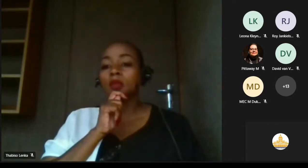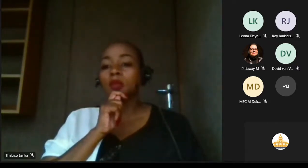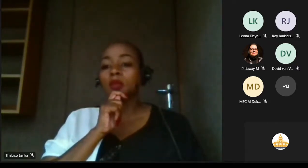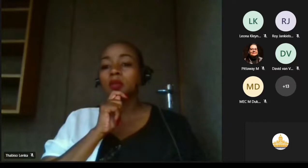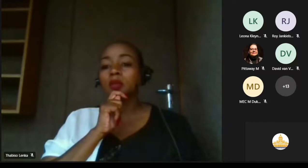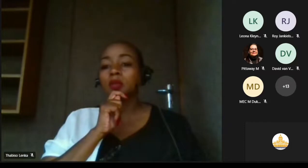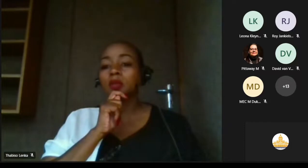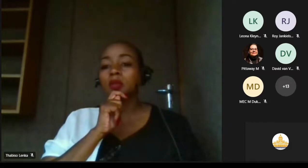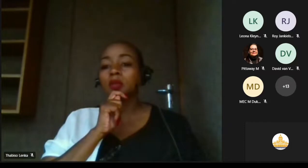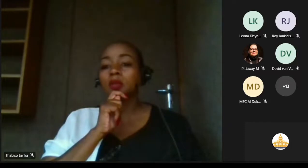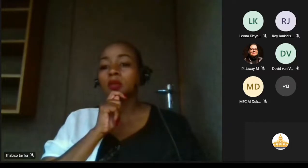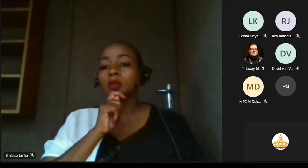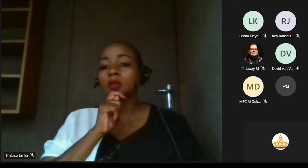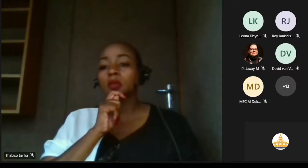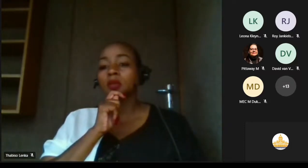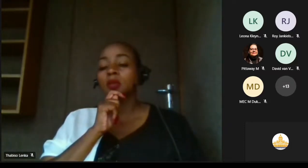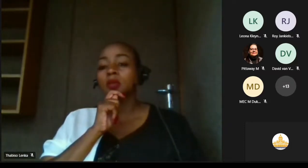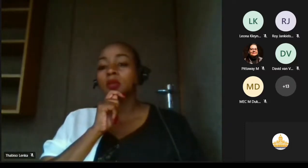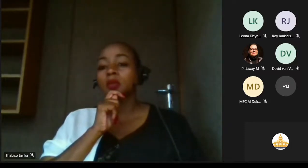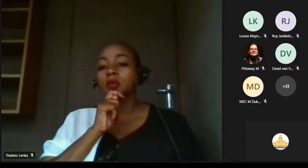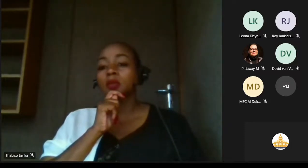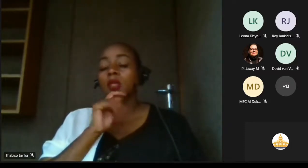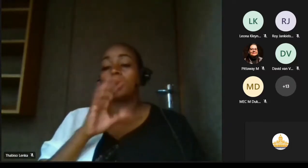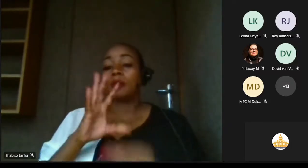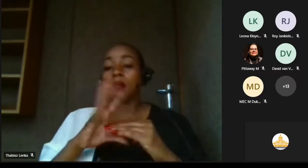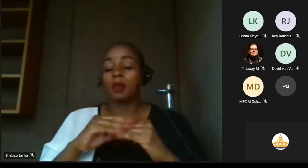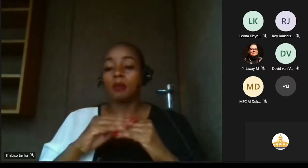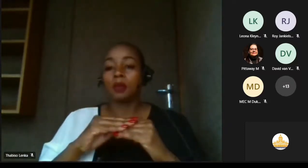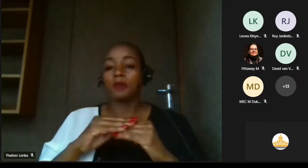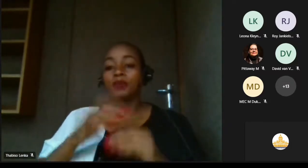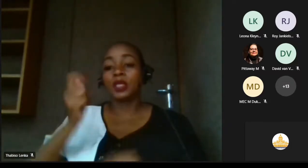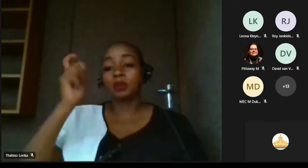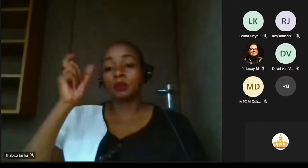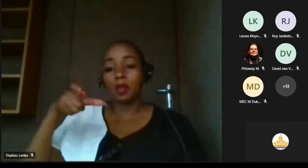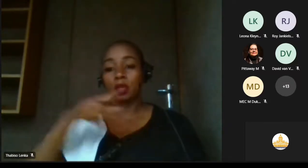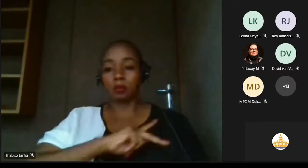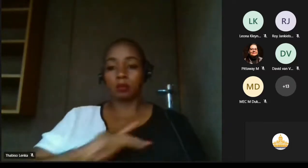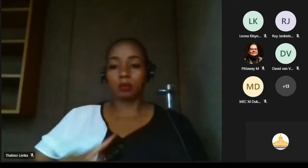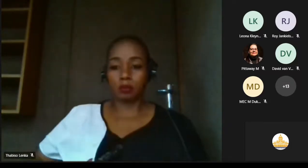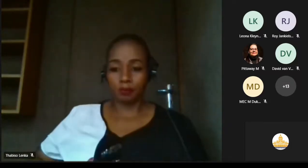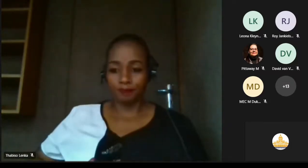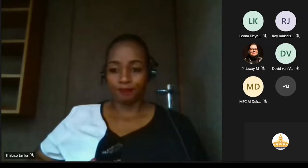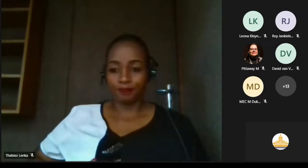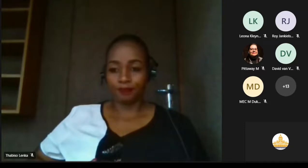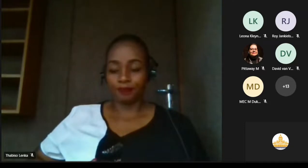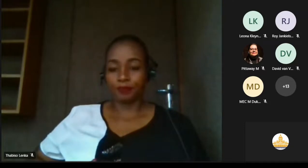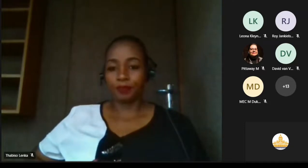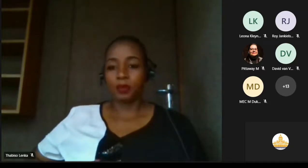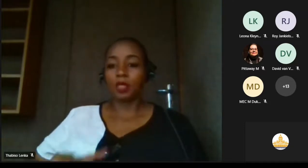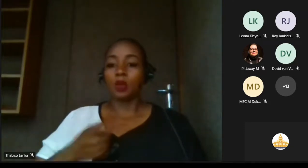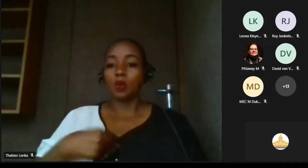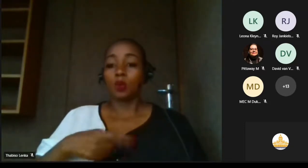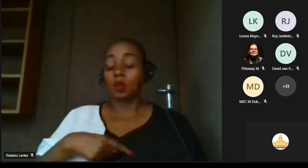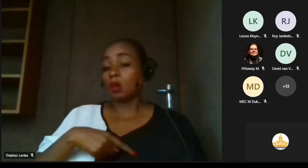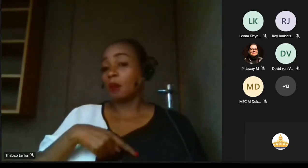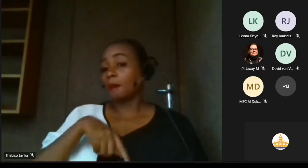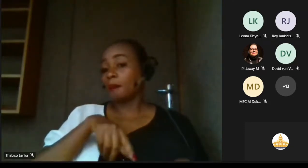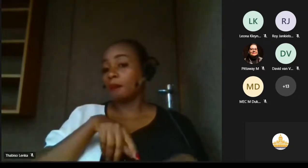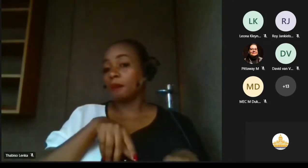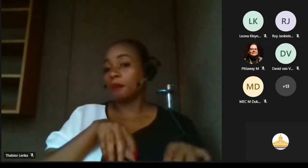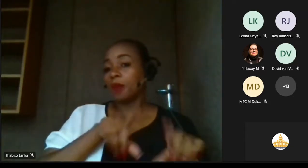staff. Honourable Speaker, the Premier, Honourable Members, the Portfolio Committee on